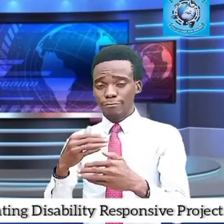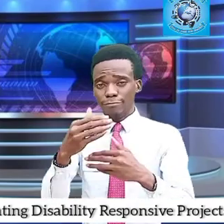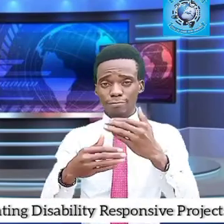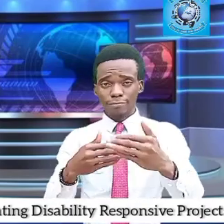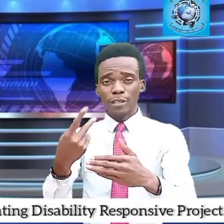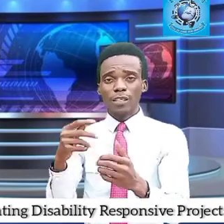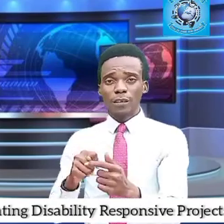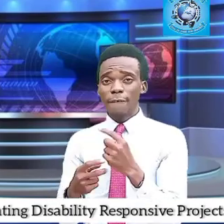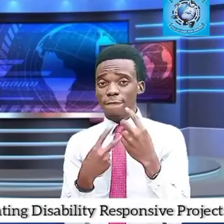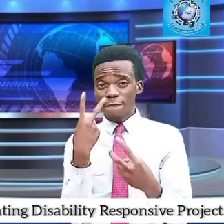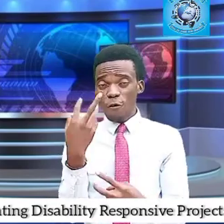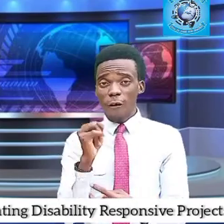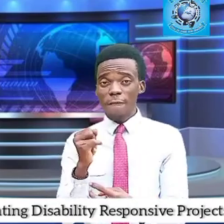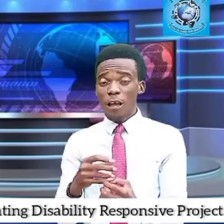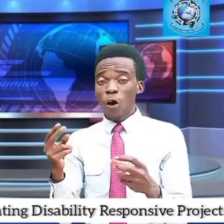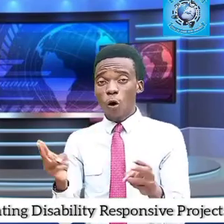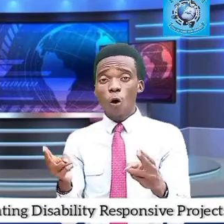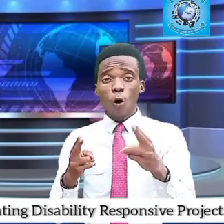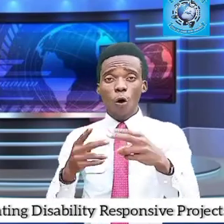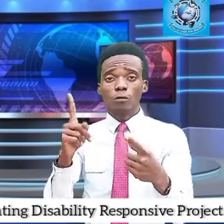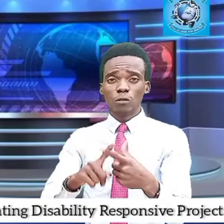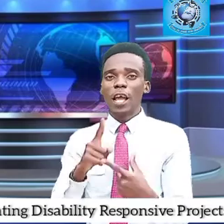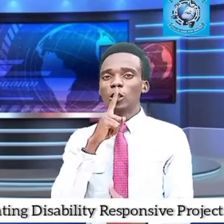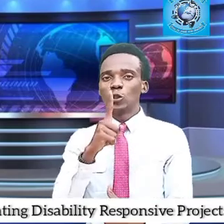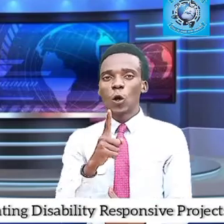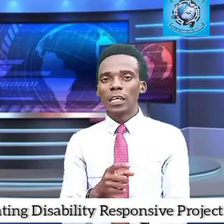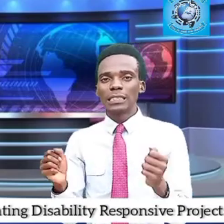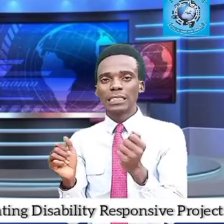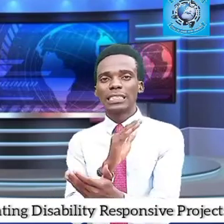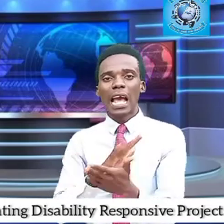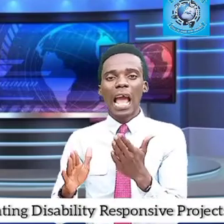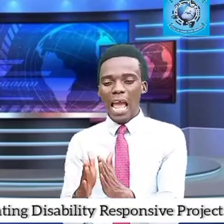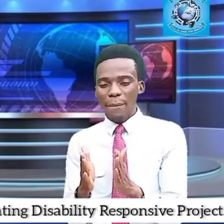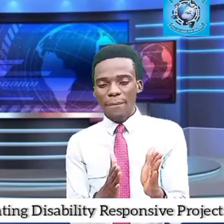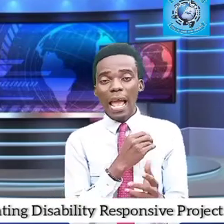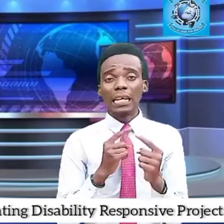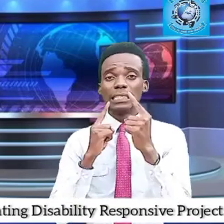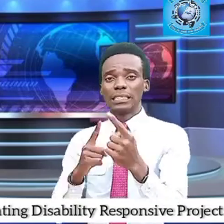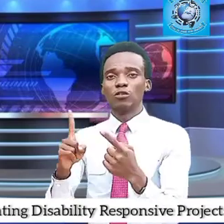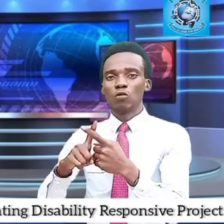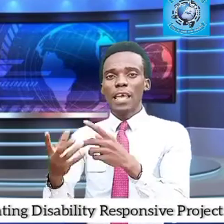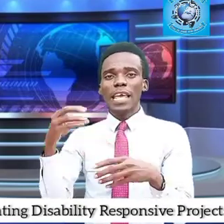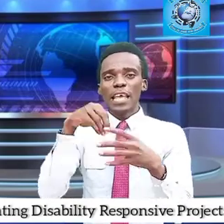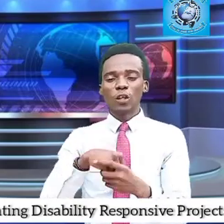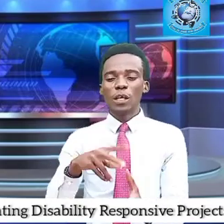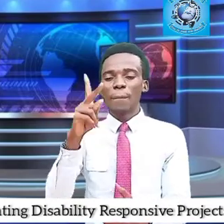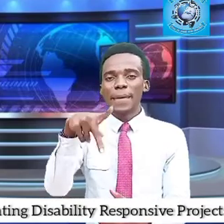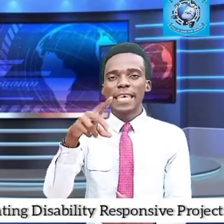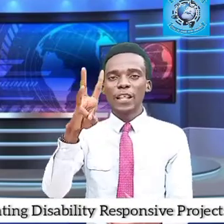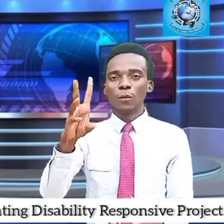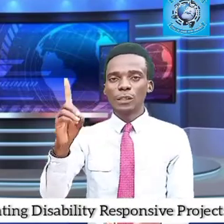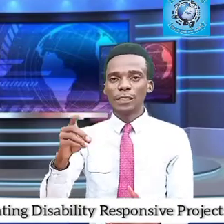of emergencies to ensure disaster preparedness and responses to include